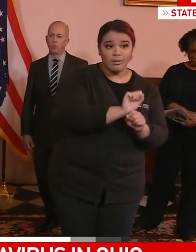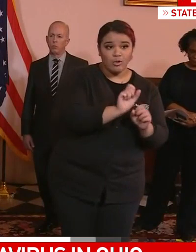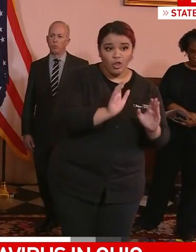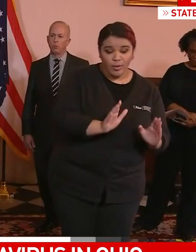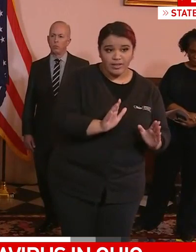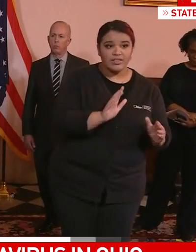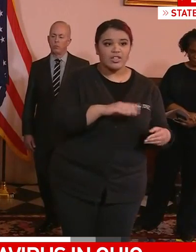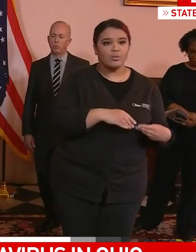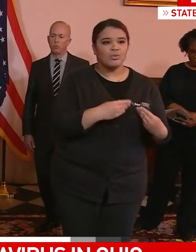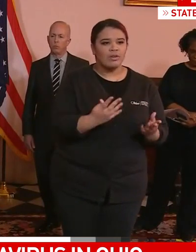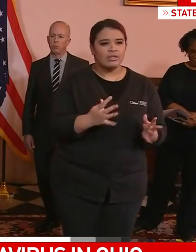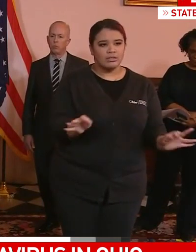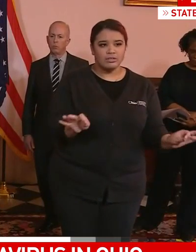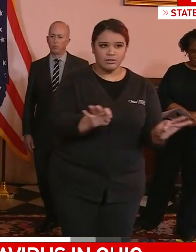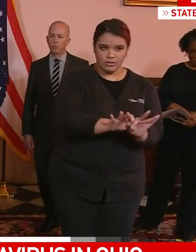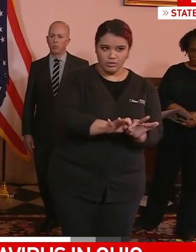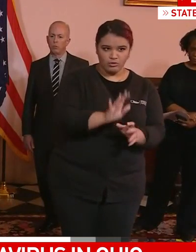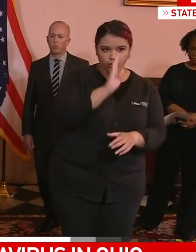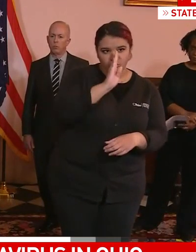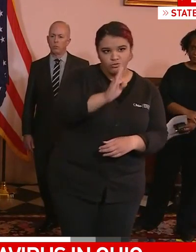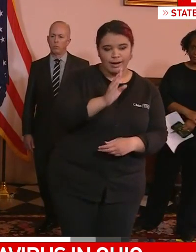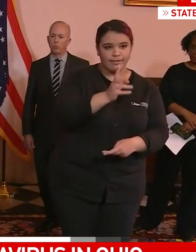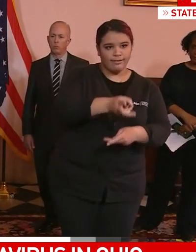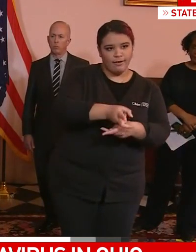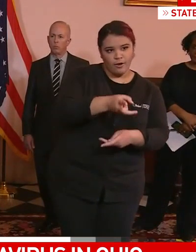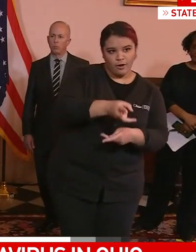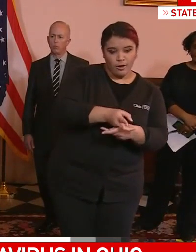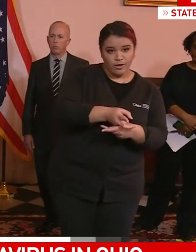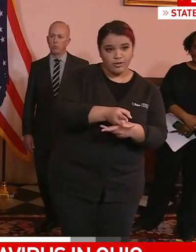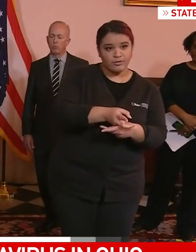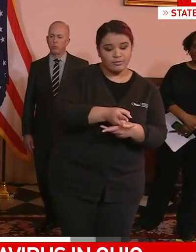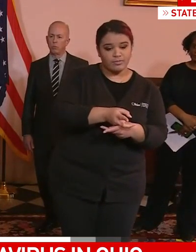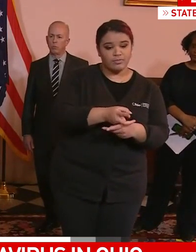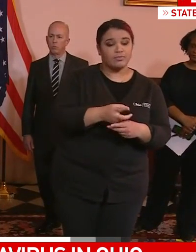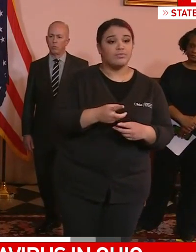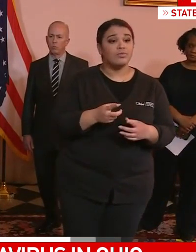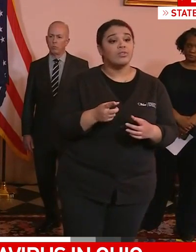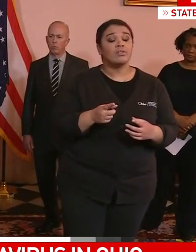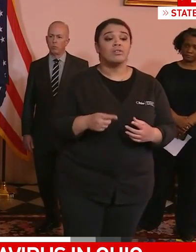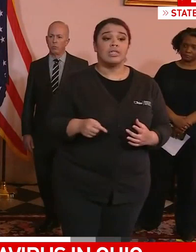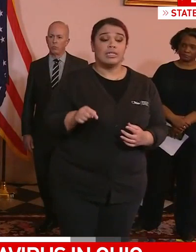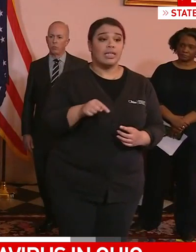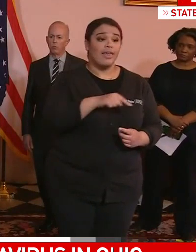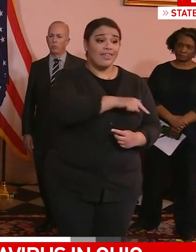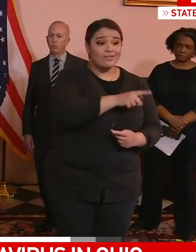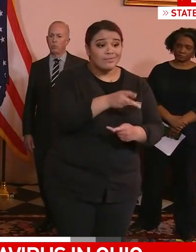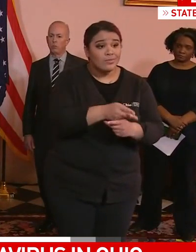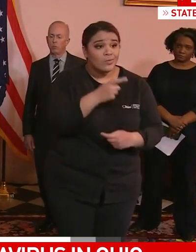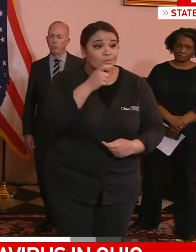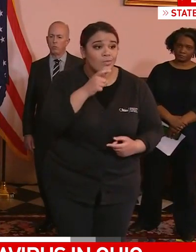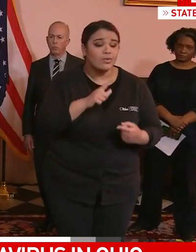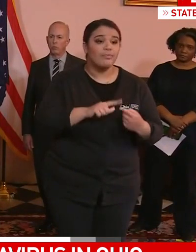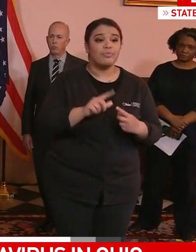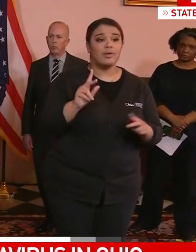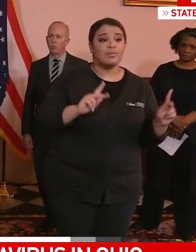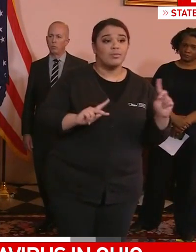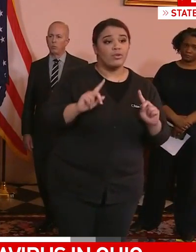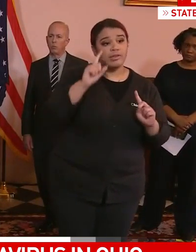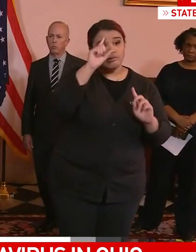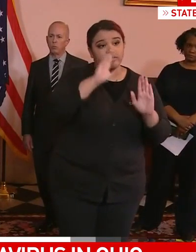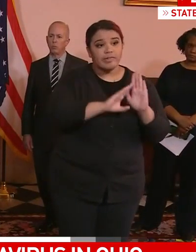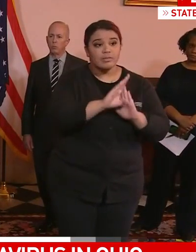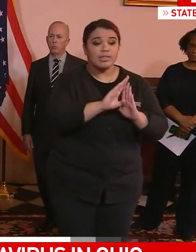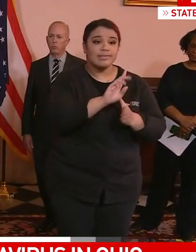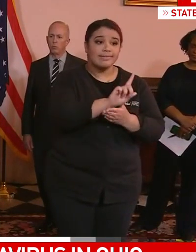for our fellow citizens who are developmentally disabled, as well as our elderly